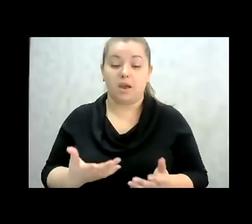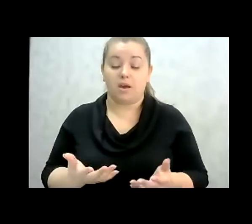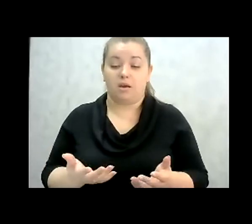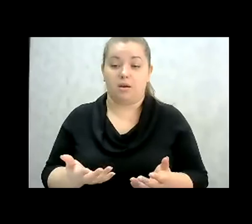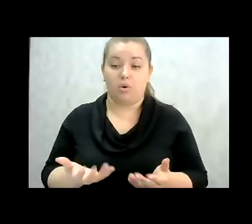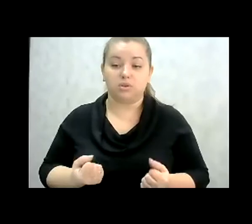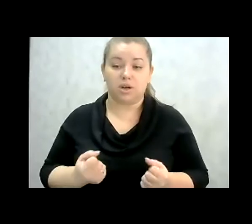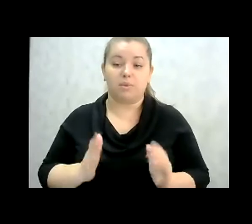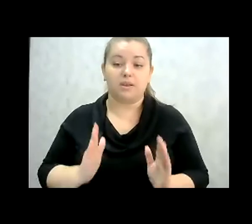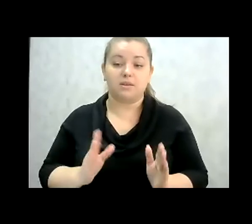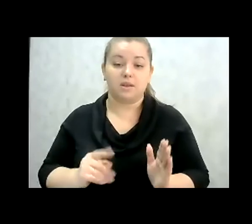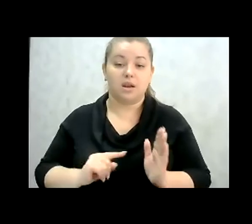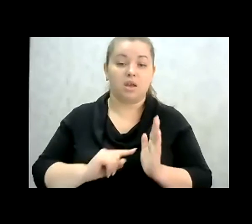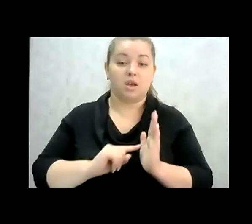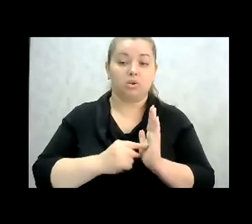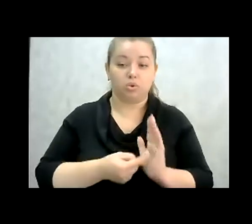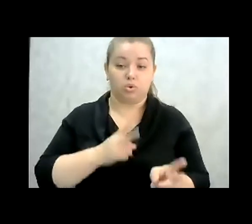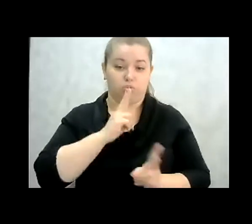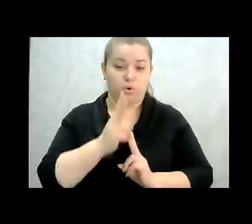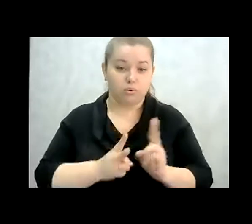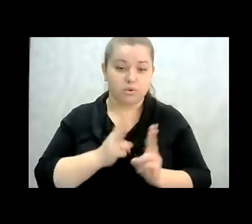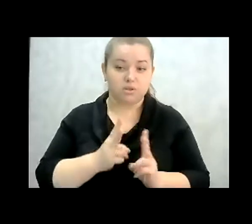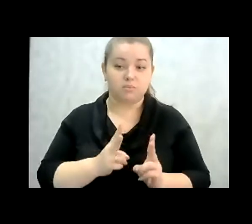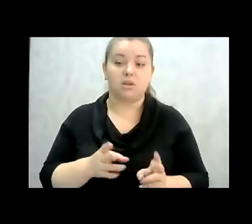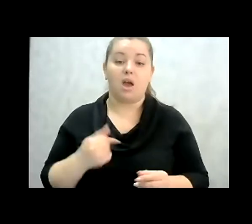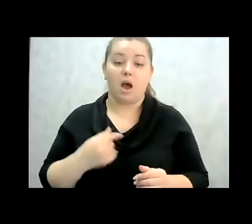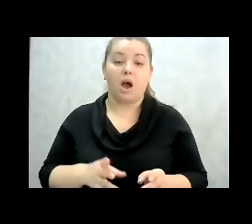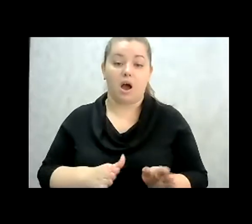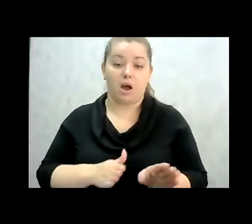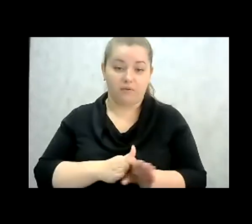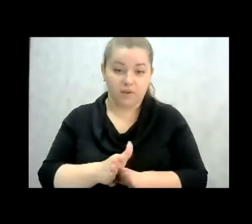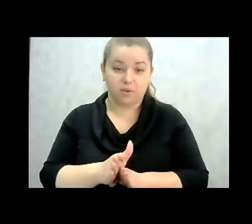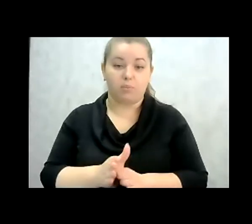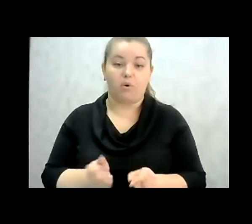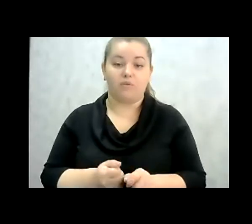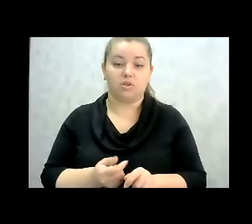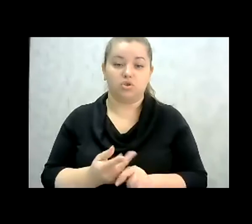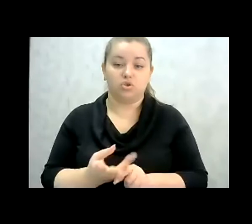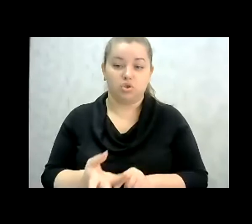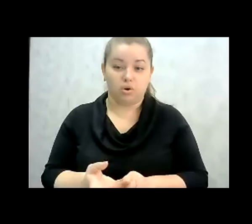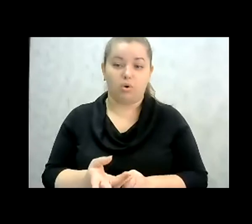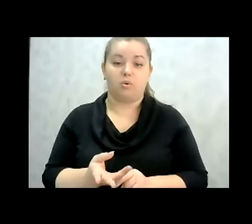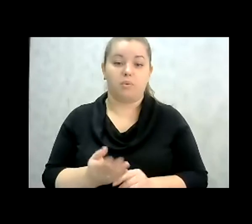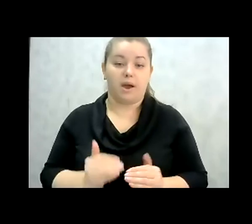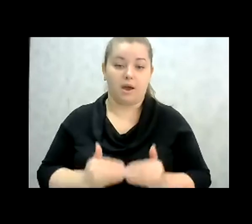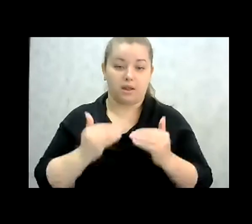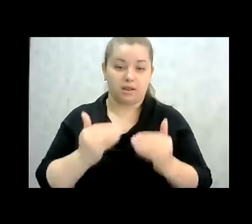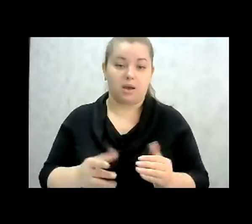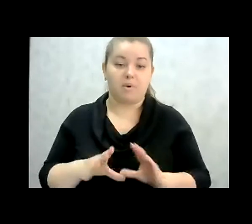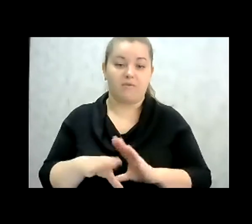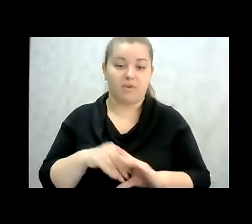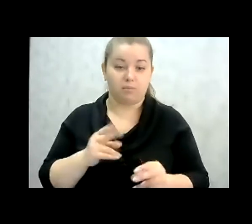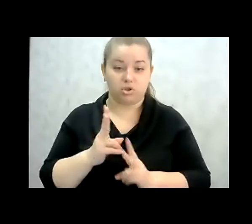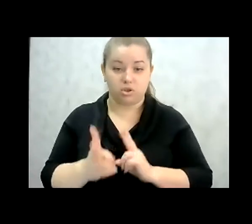However, such amendments should not be too narrow. We need